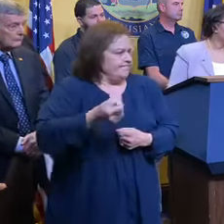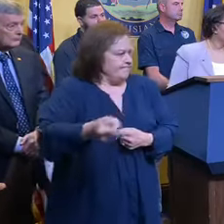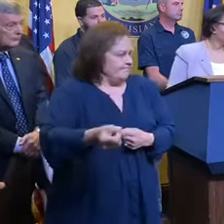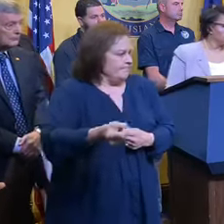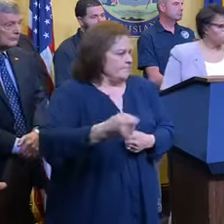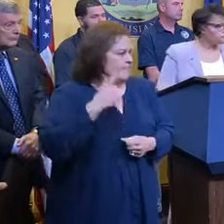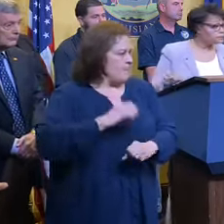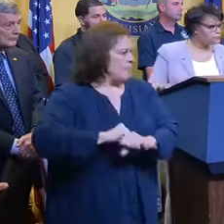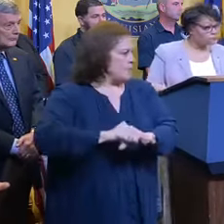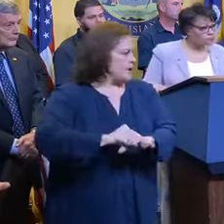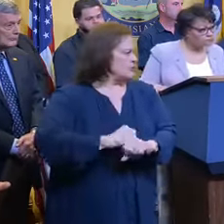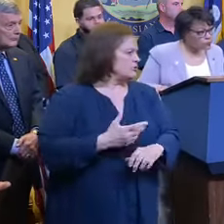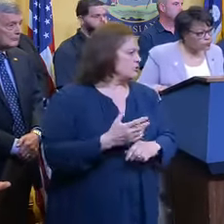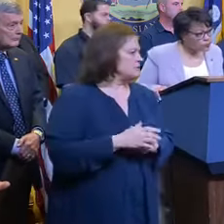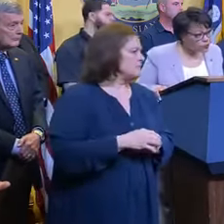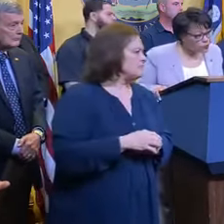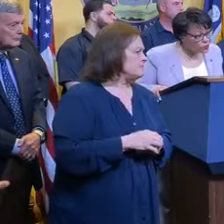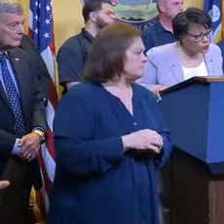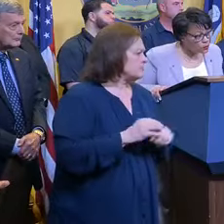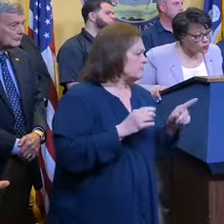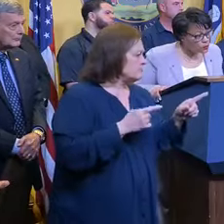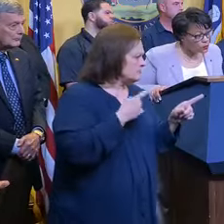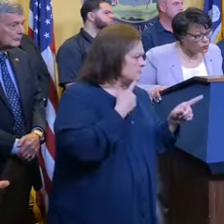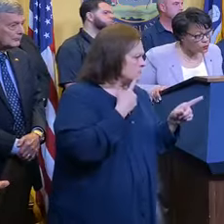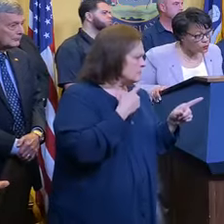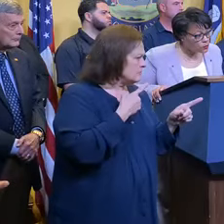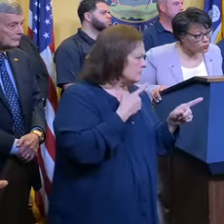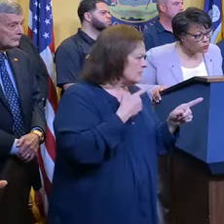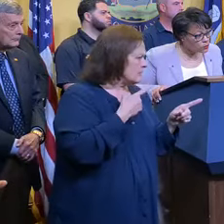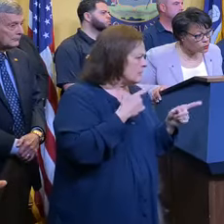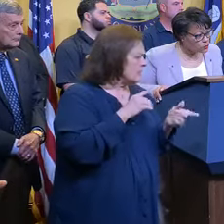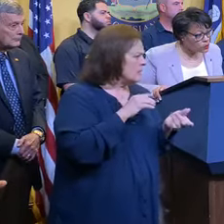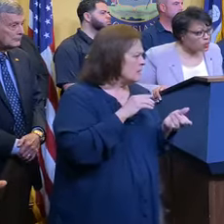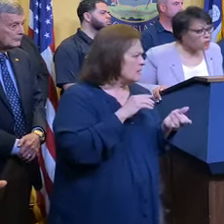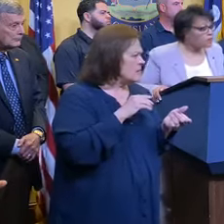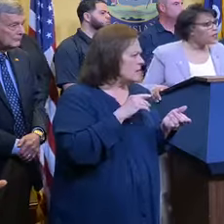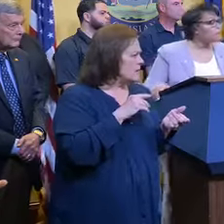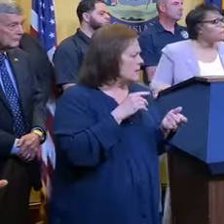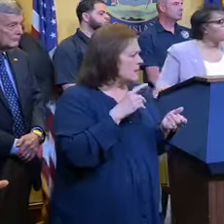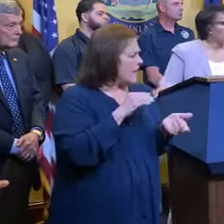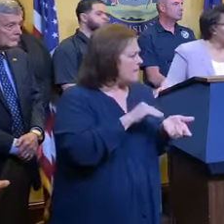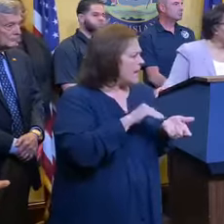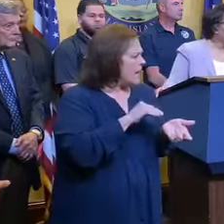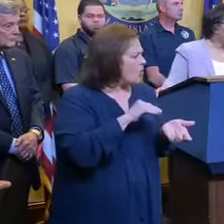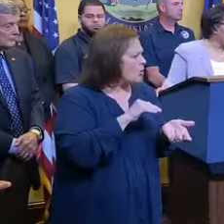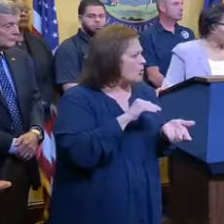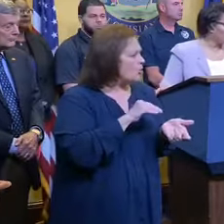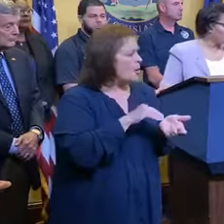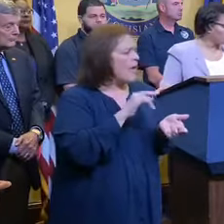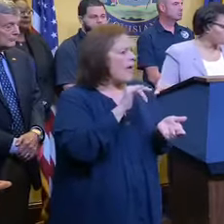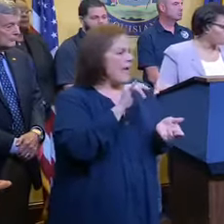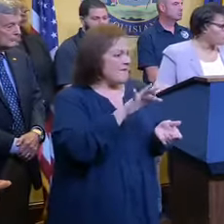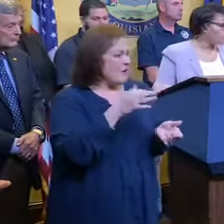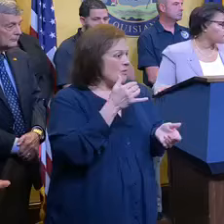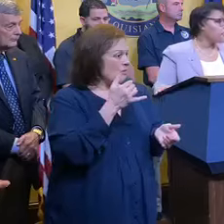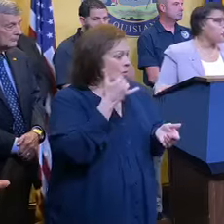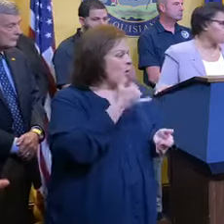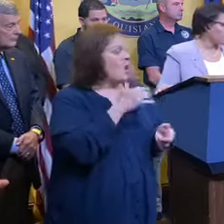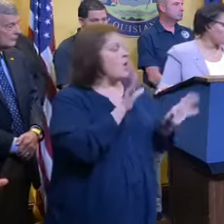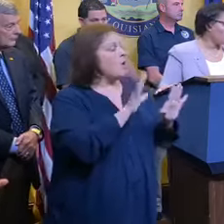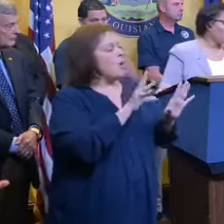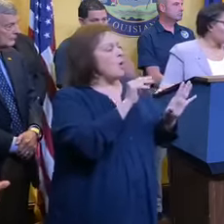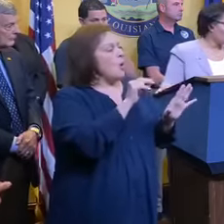EMTs. Are they also responding to medical calls still? Are they still No. responding? The individuals that have been placed on